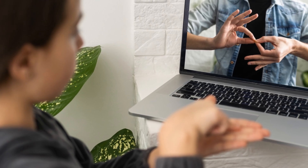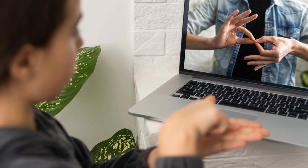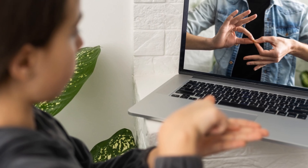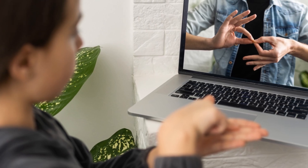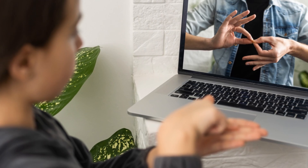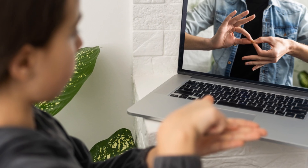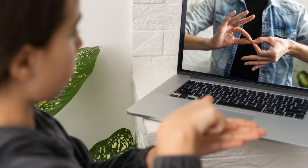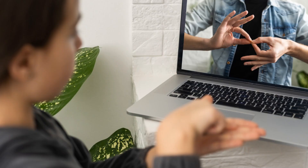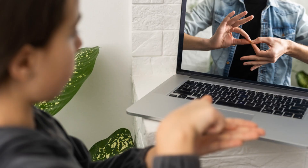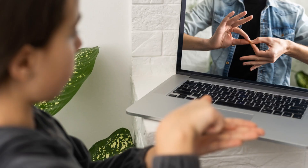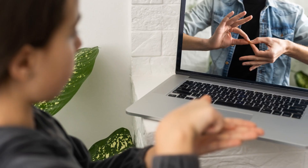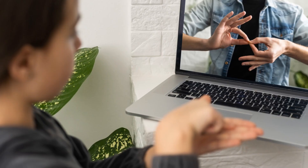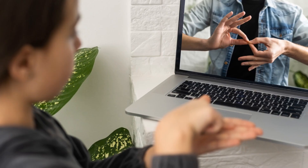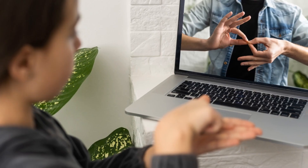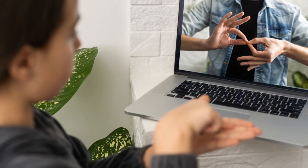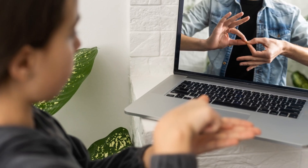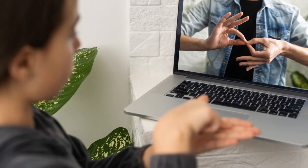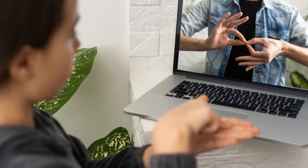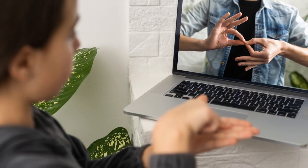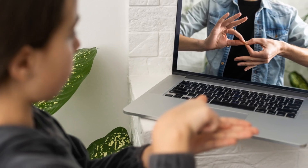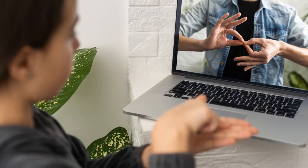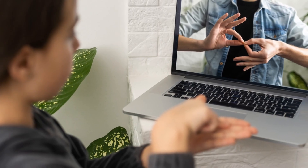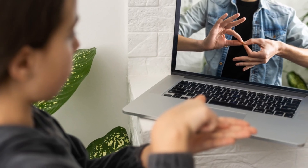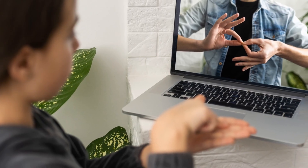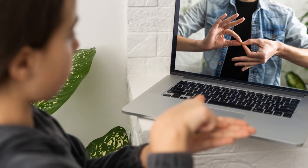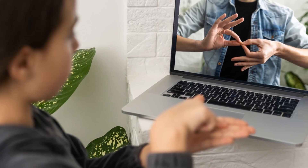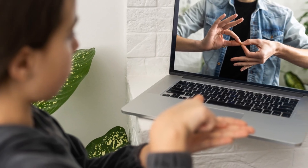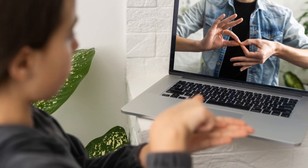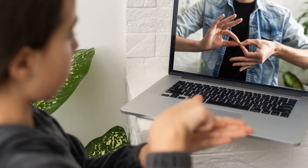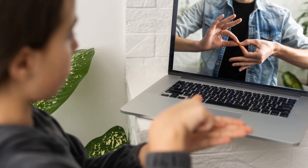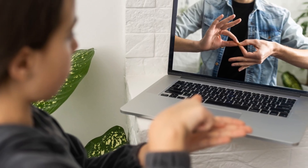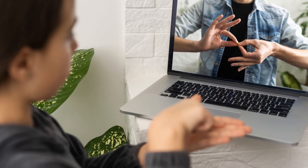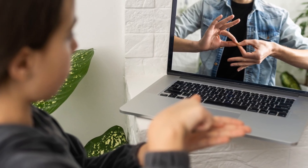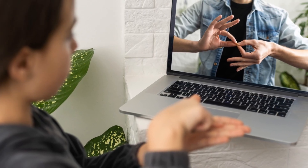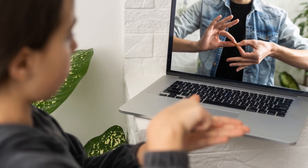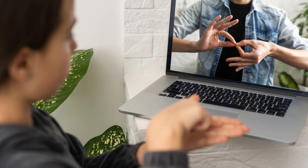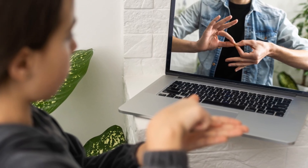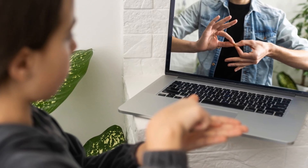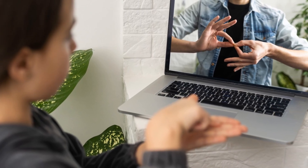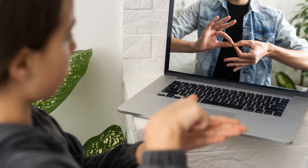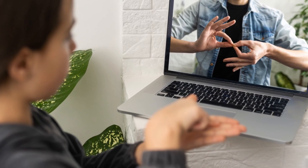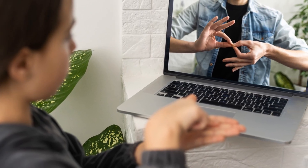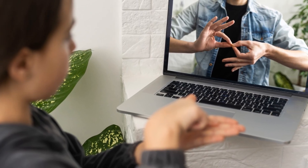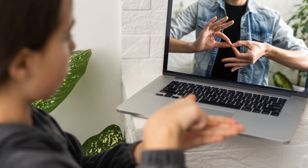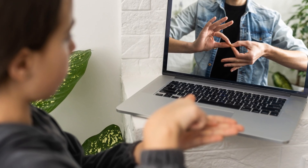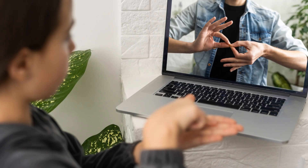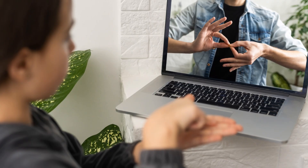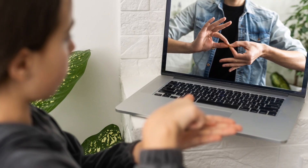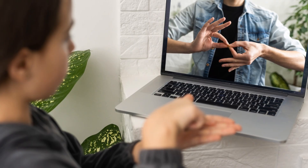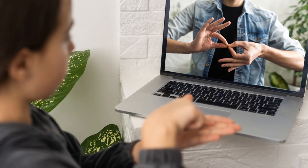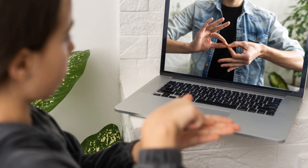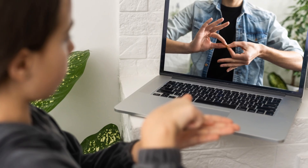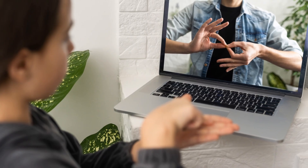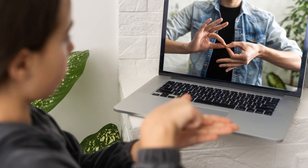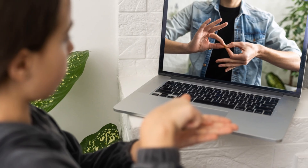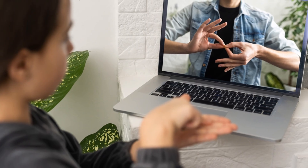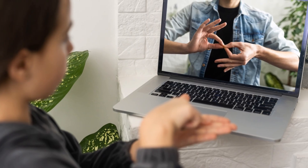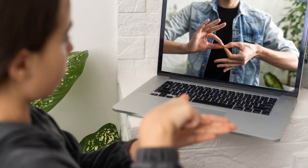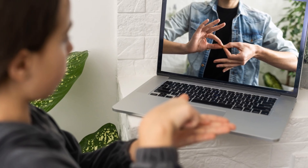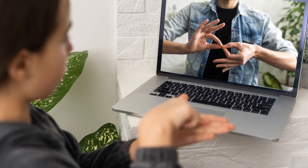2025, take advantage of our special introductory pricing for individuals or centers. Both options include 1 full year of access to the